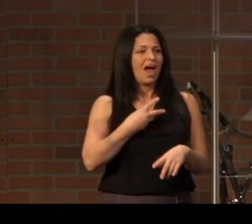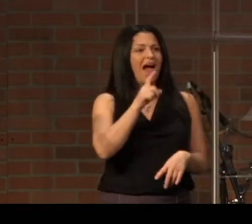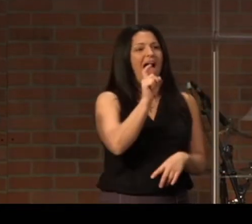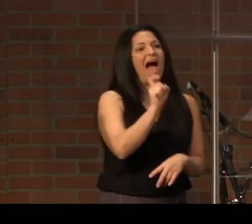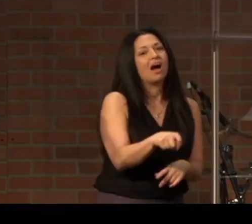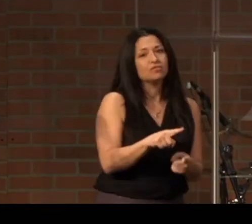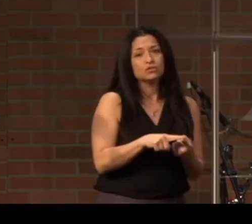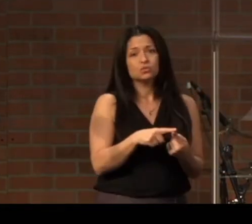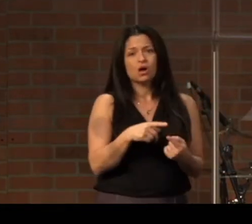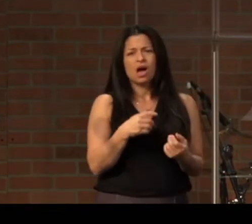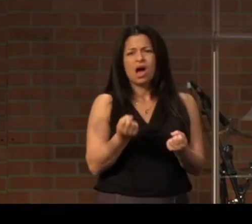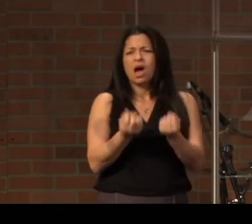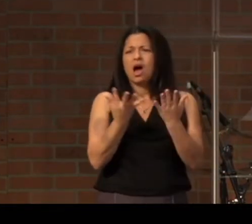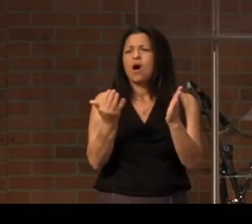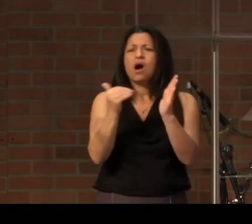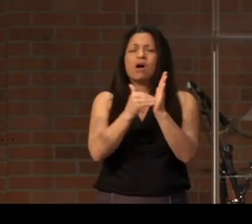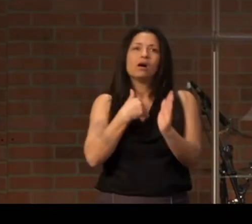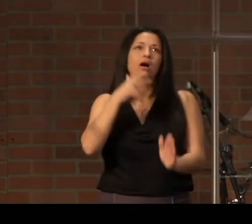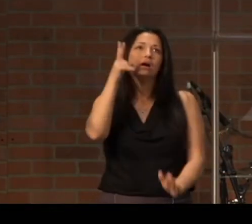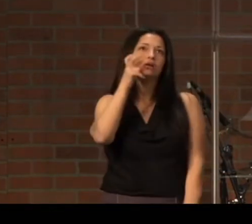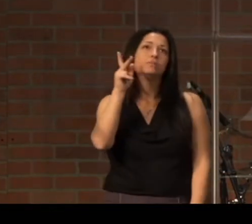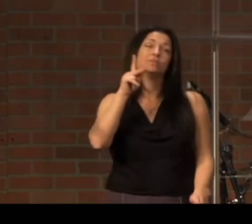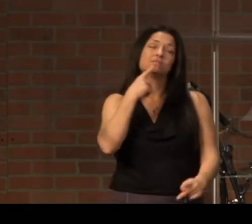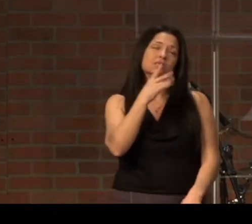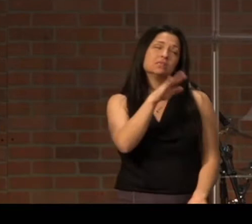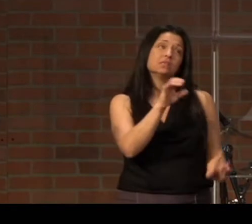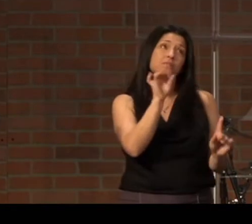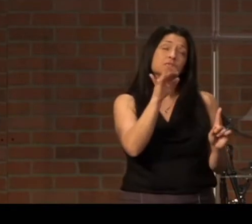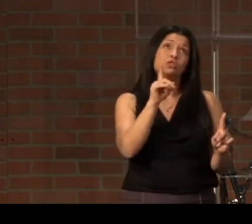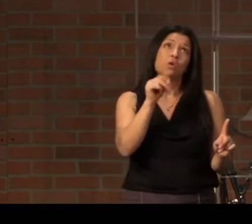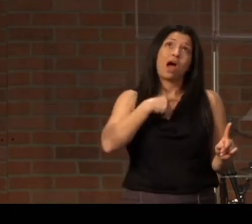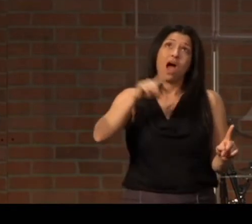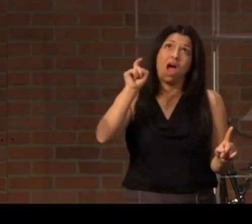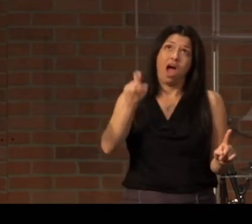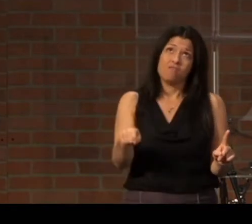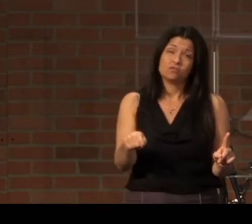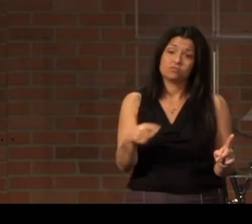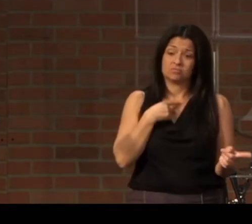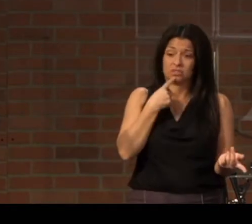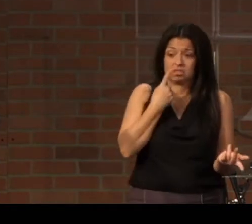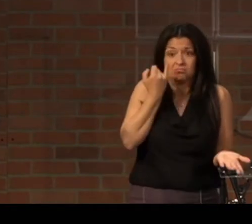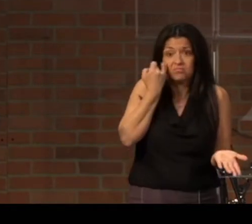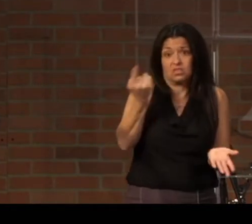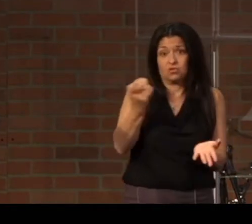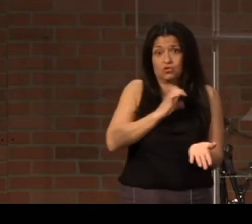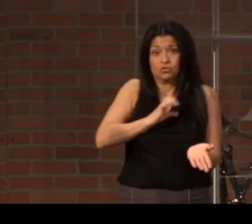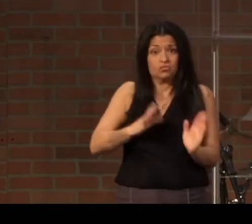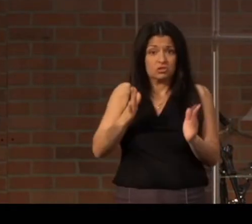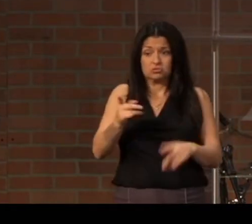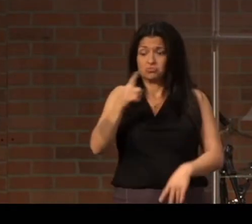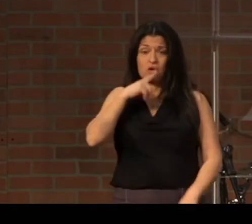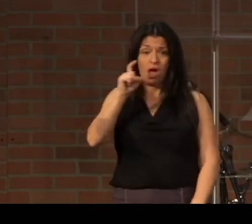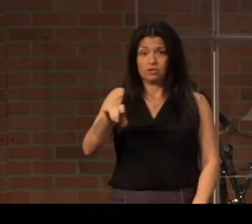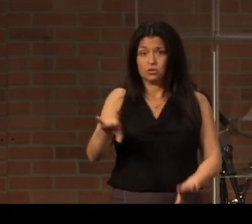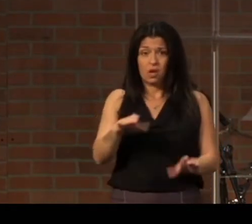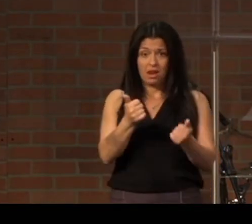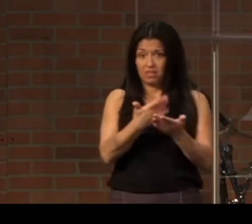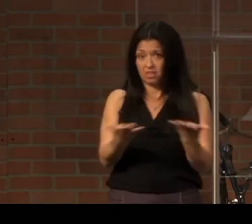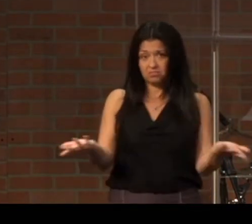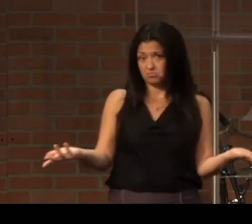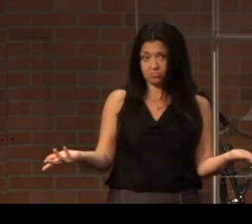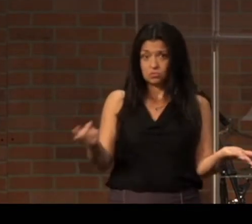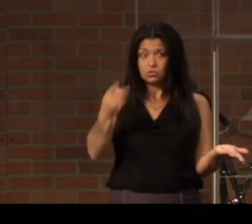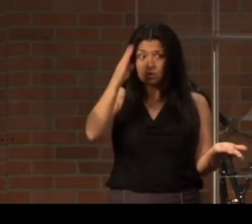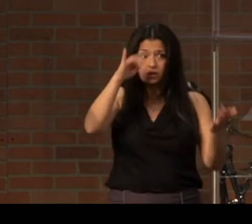have-tos. How often I hear people saying, Smiley, do I have to? And I always say, if you're a Christian, you don't have to do anything.